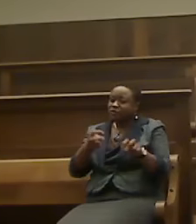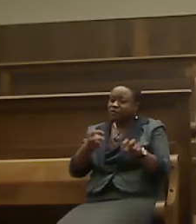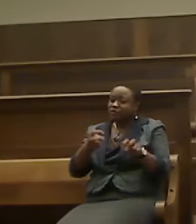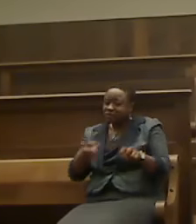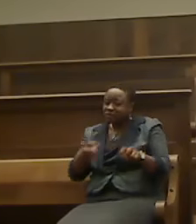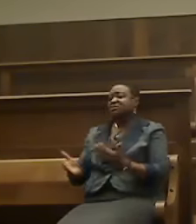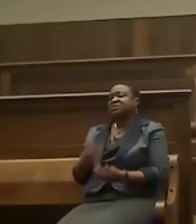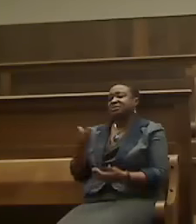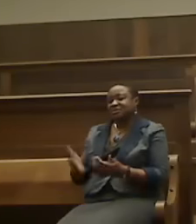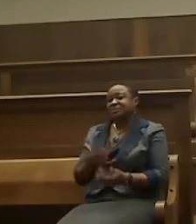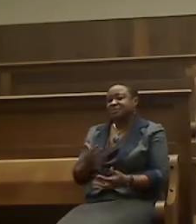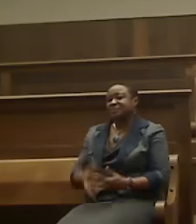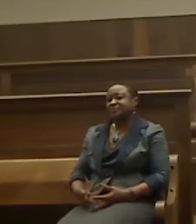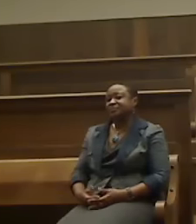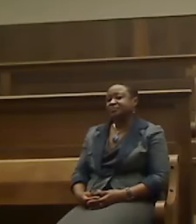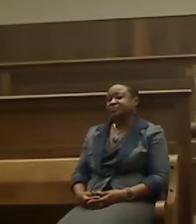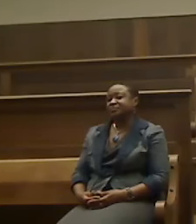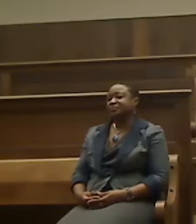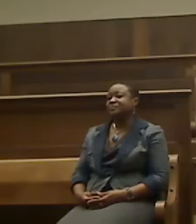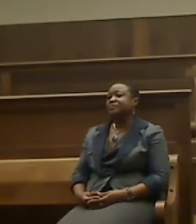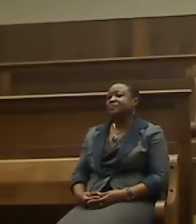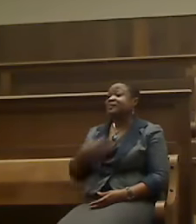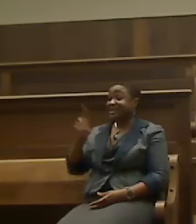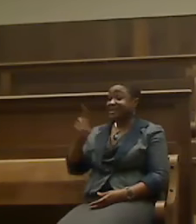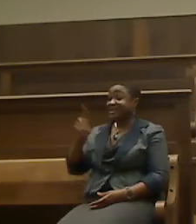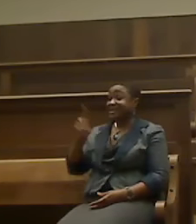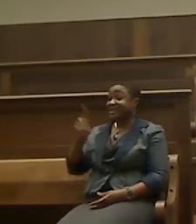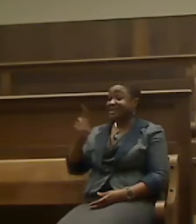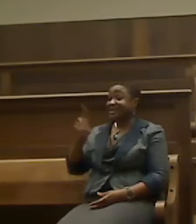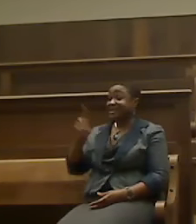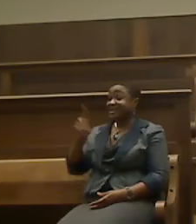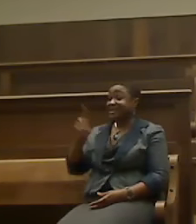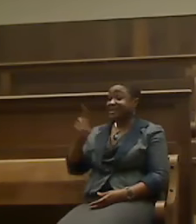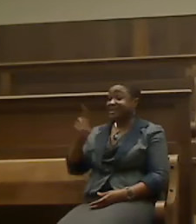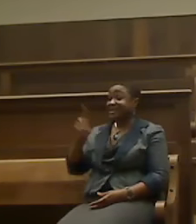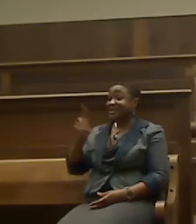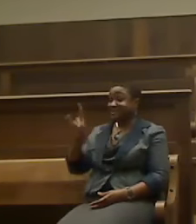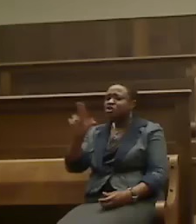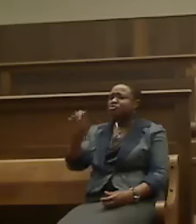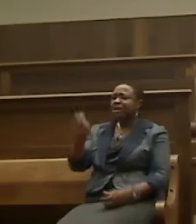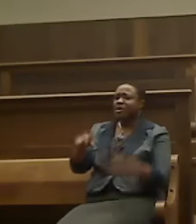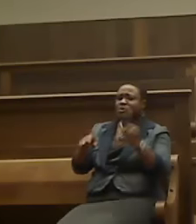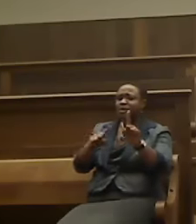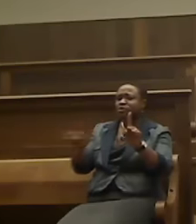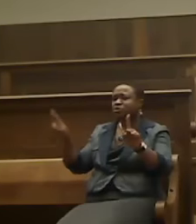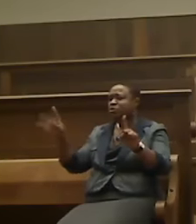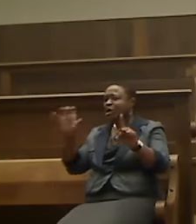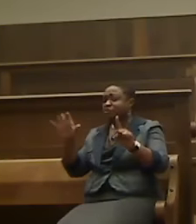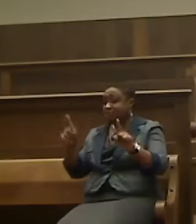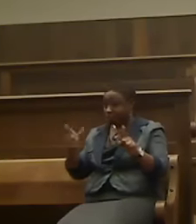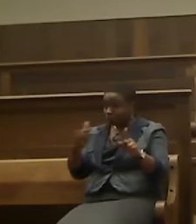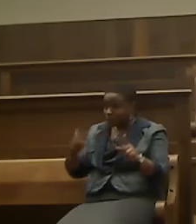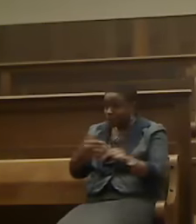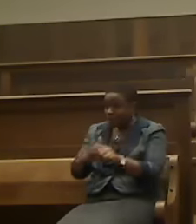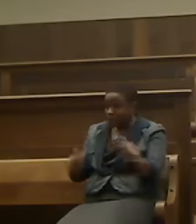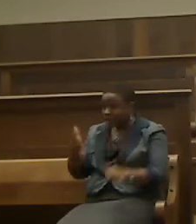easy that I've tested audiences, asking them to rate themselves from 1 to 100, how vigilant they've been at avoiding GMOs